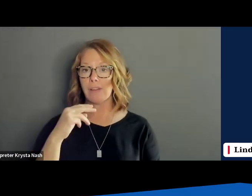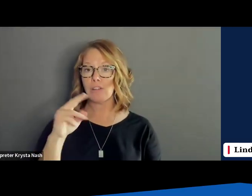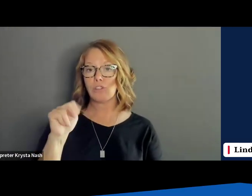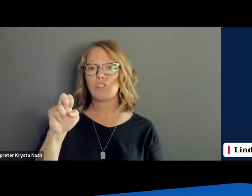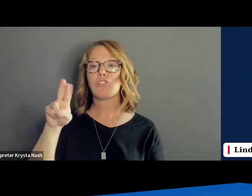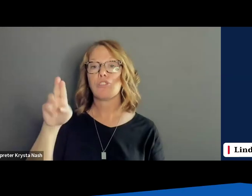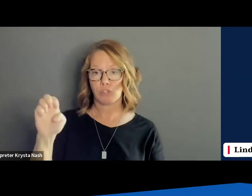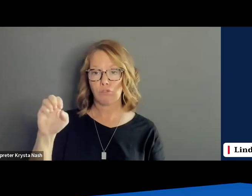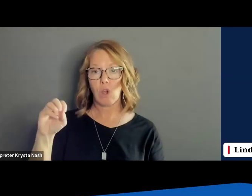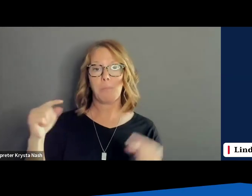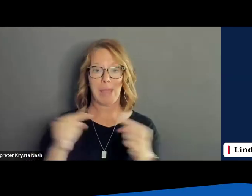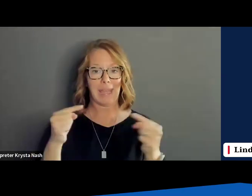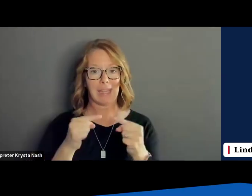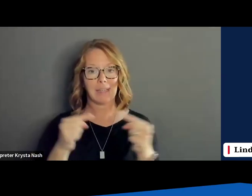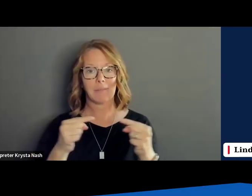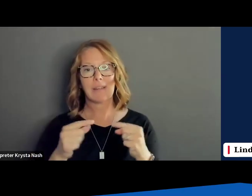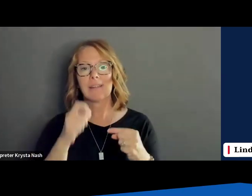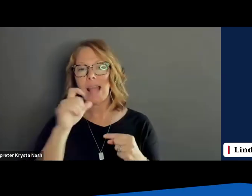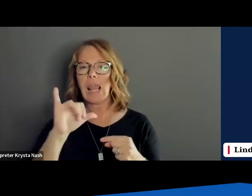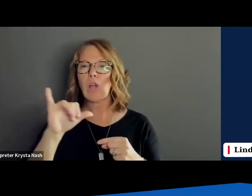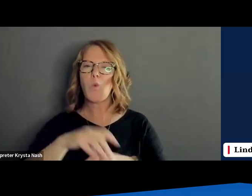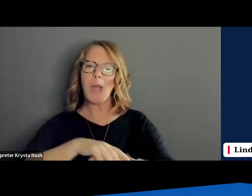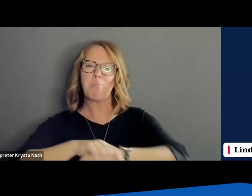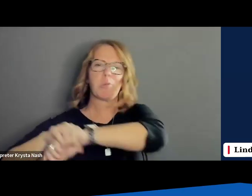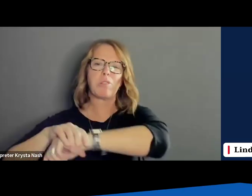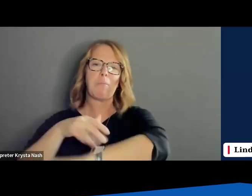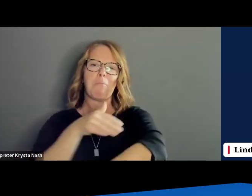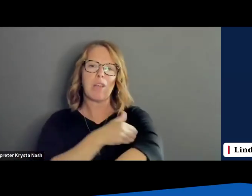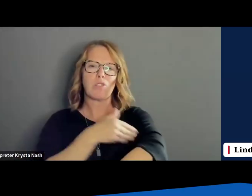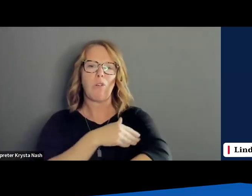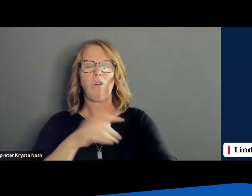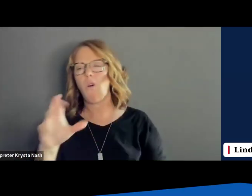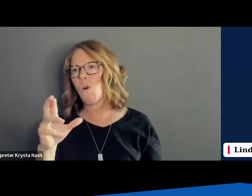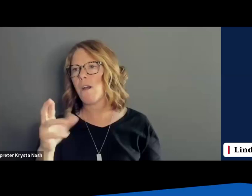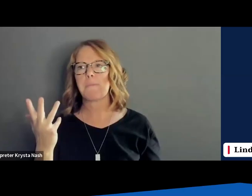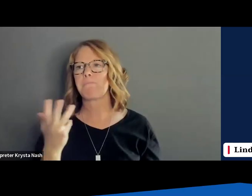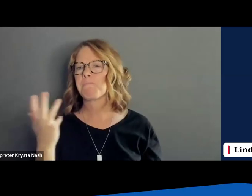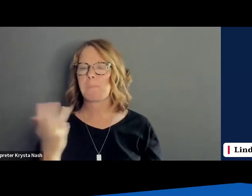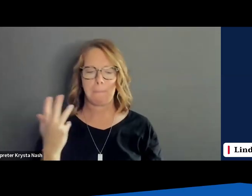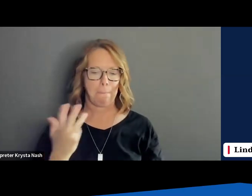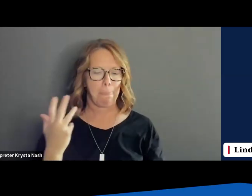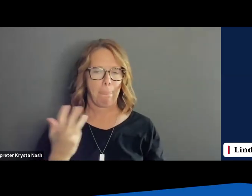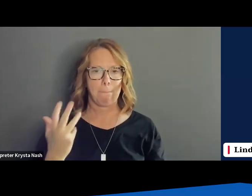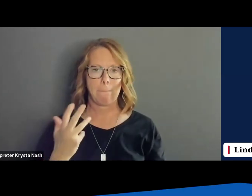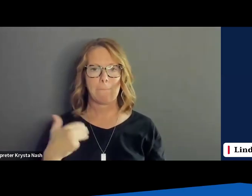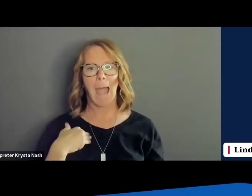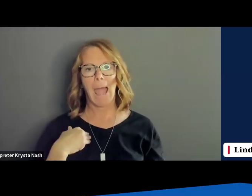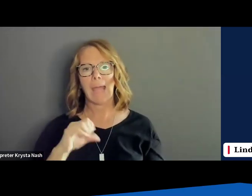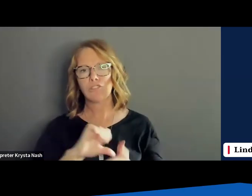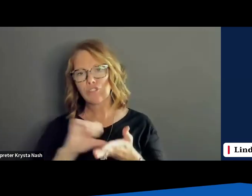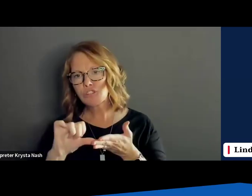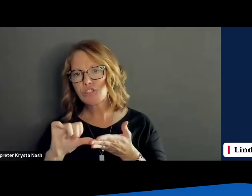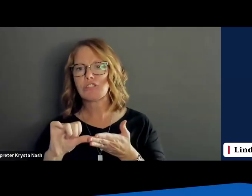pain, it's not pain like, "Oh, I pulled a muscle." It's not pain like, I had surgery